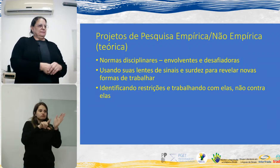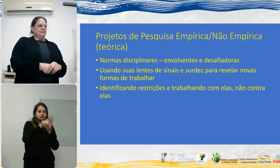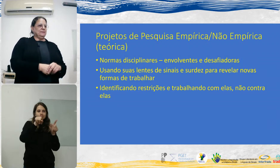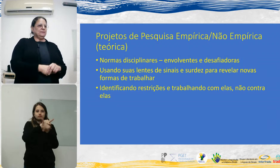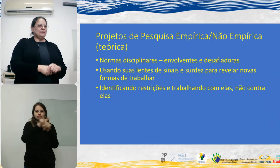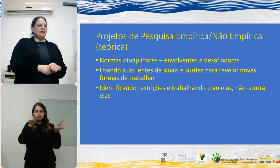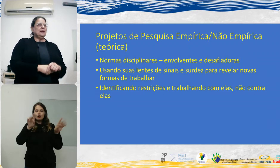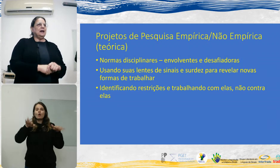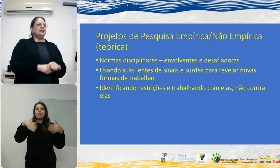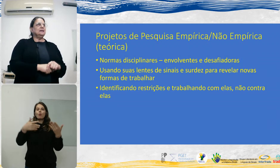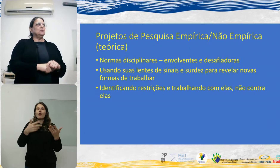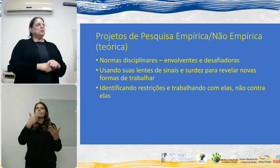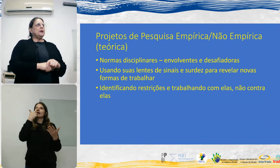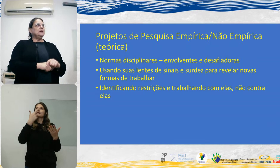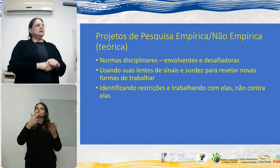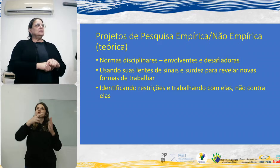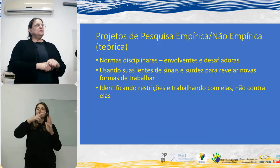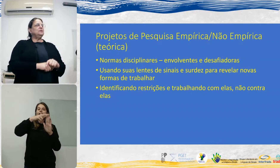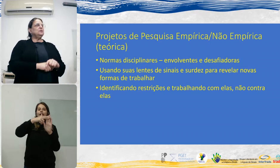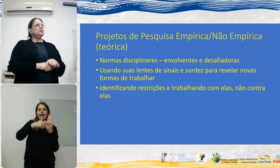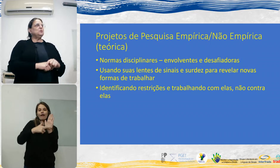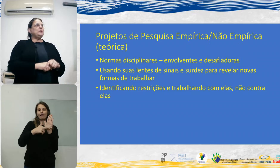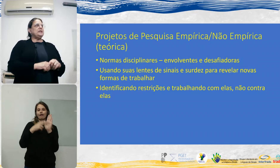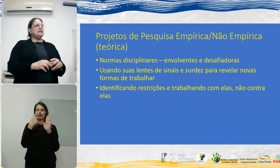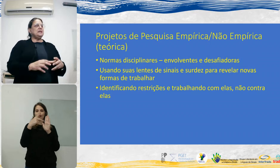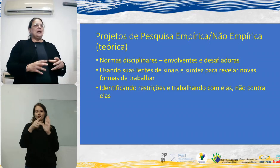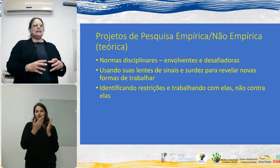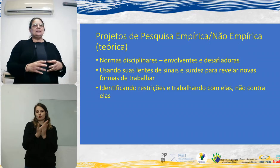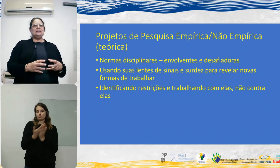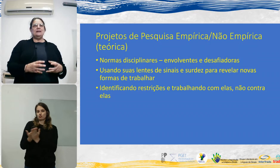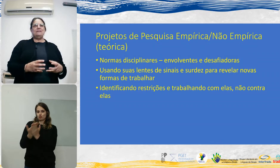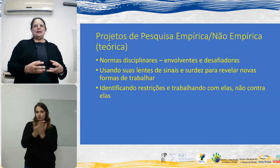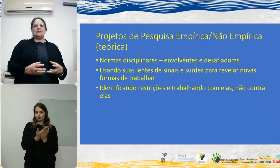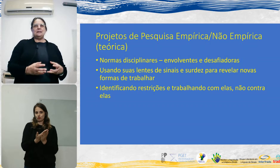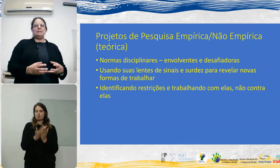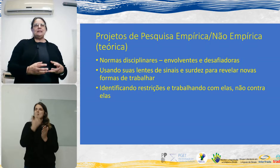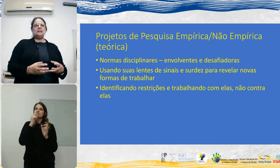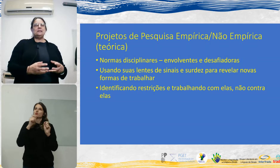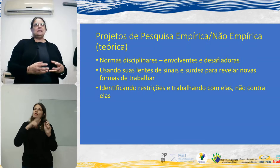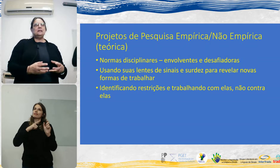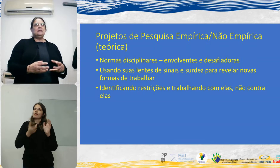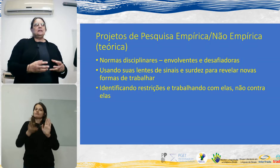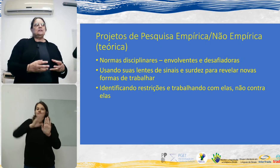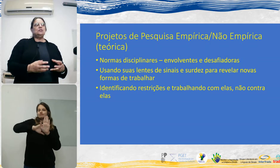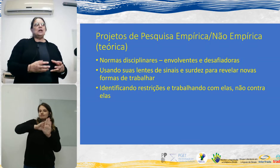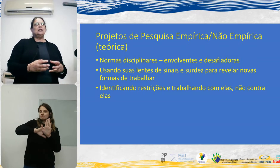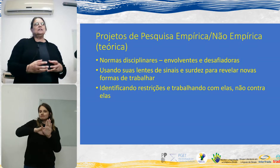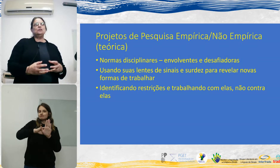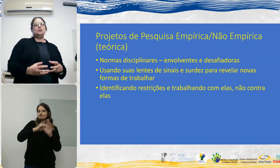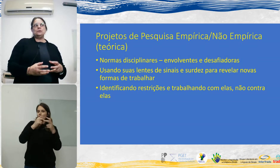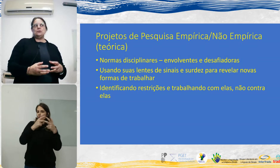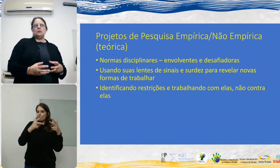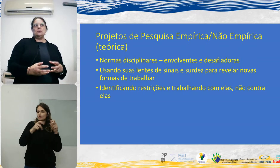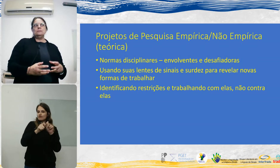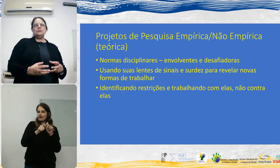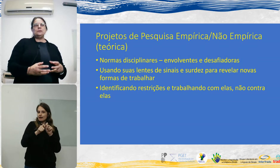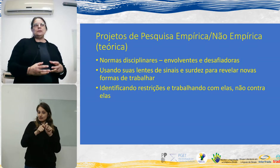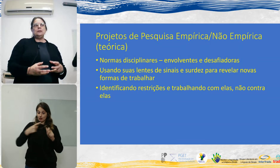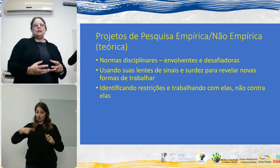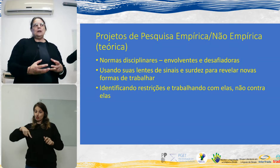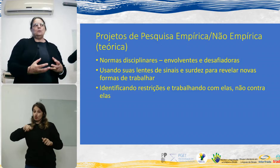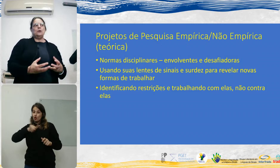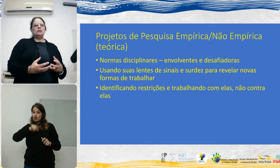discipline? And where do we as deaf academics challenge those